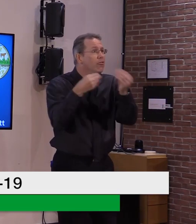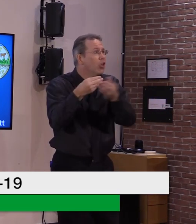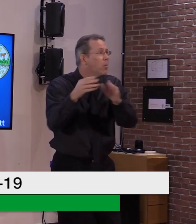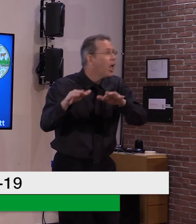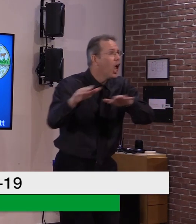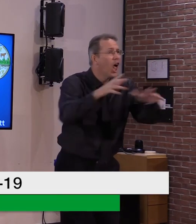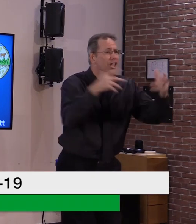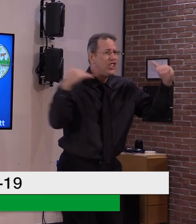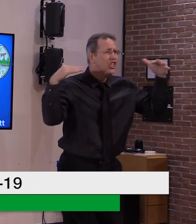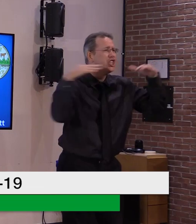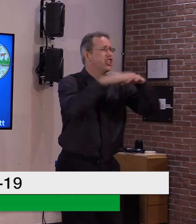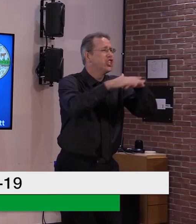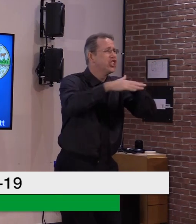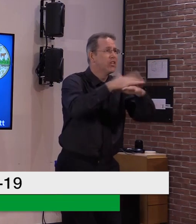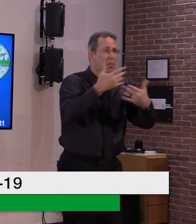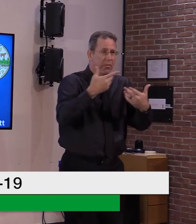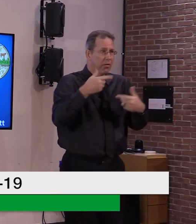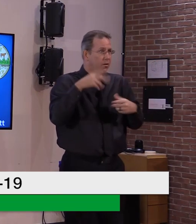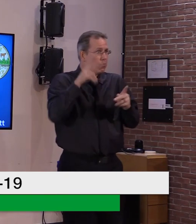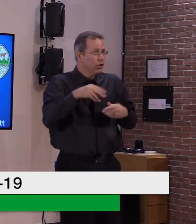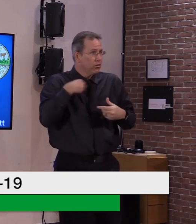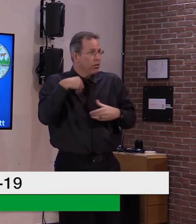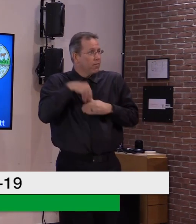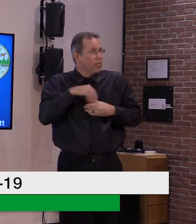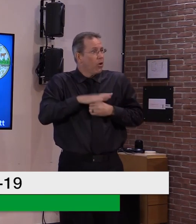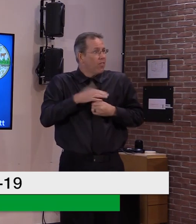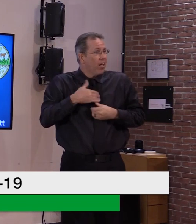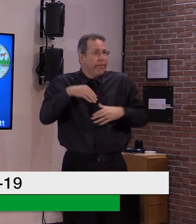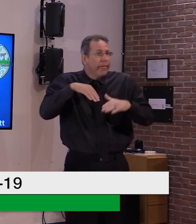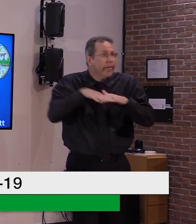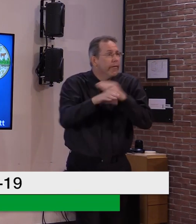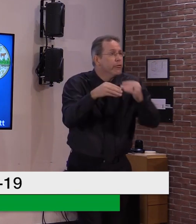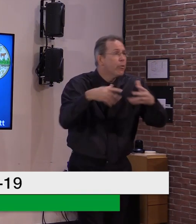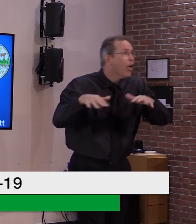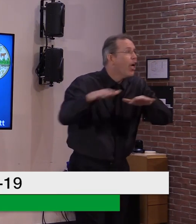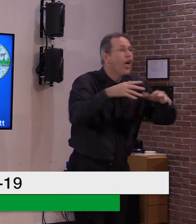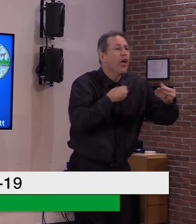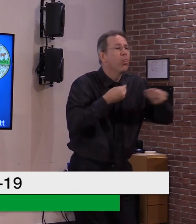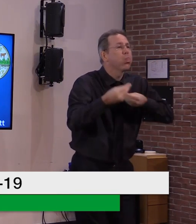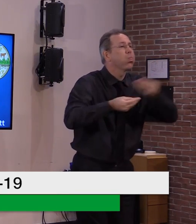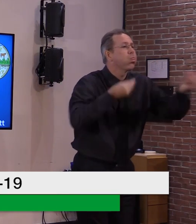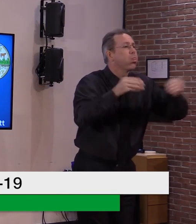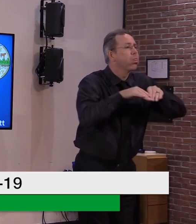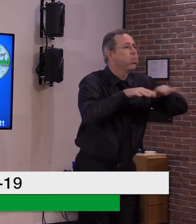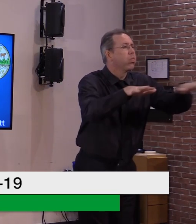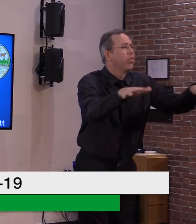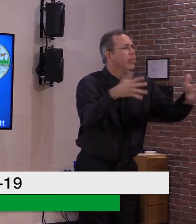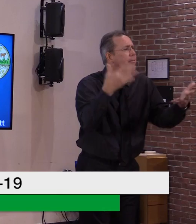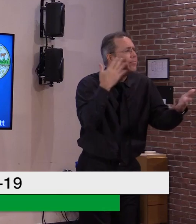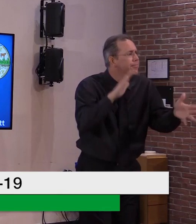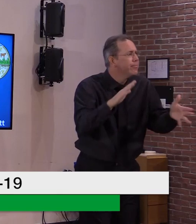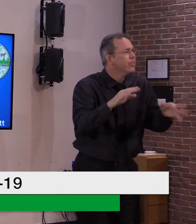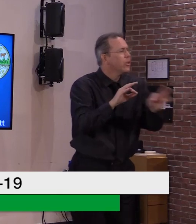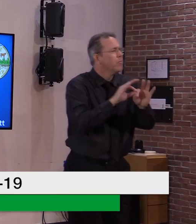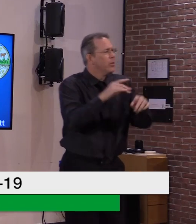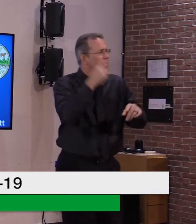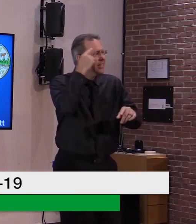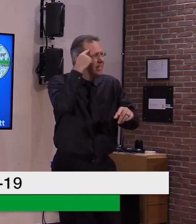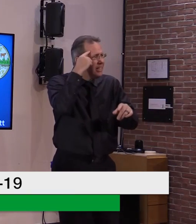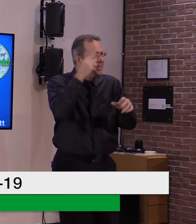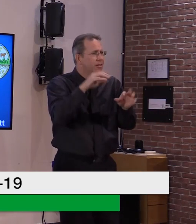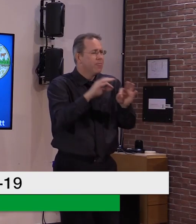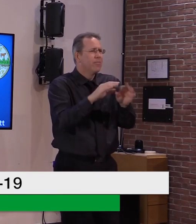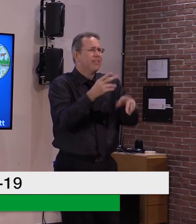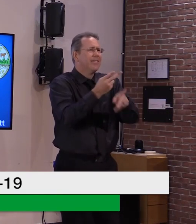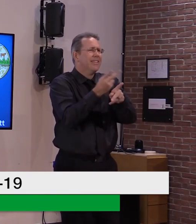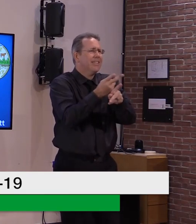so so really reflect on that and and again to the to the retailers please adhere to the guidance that